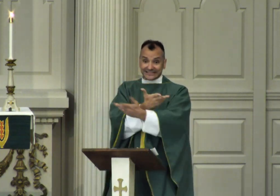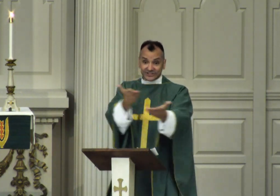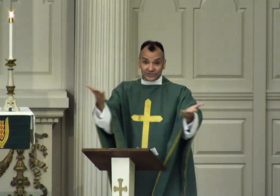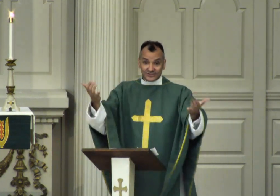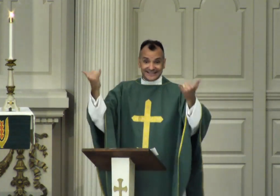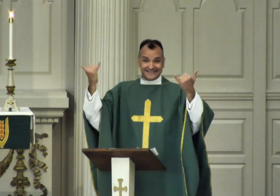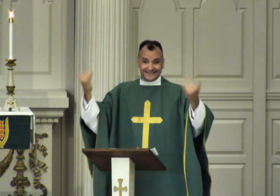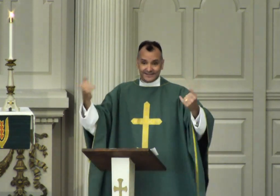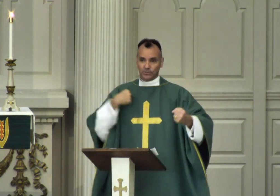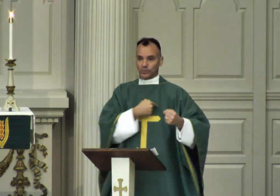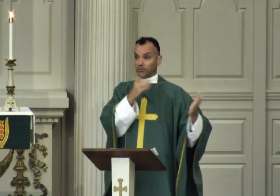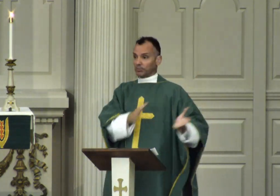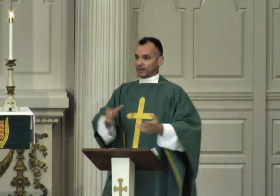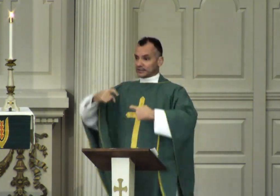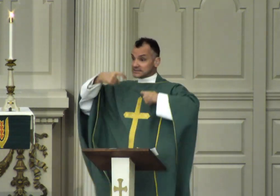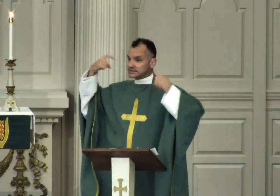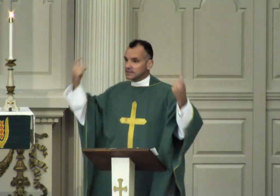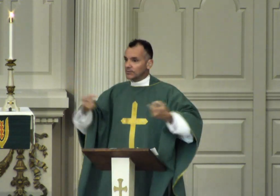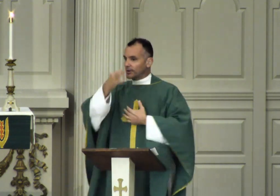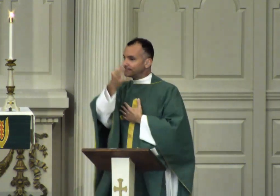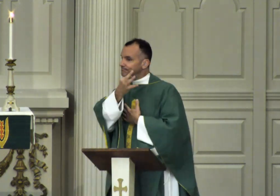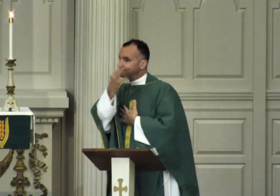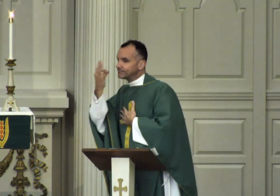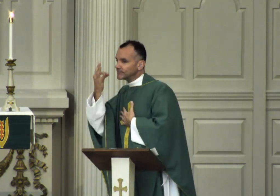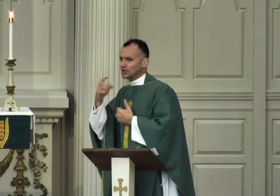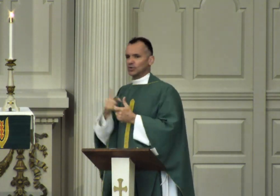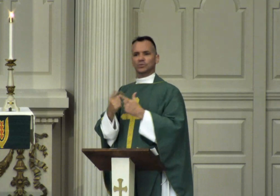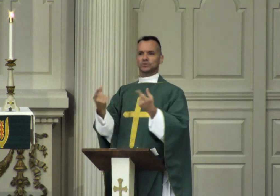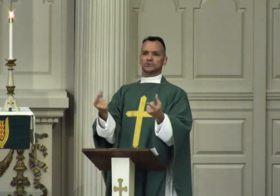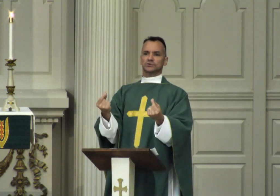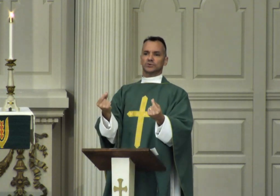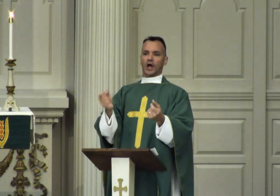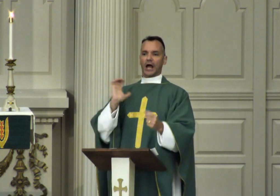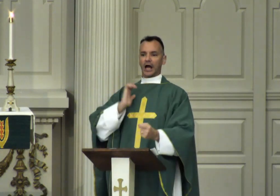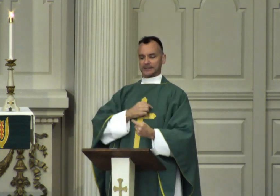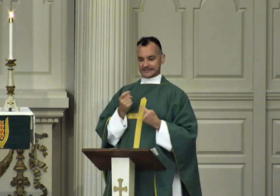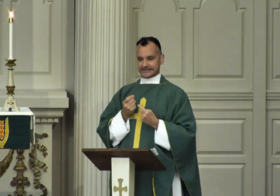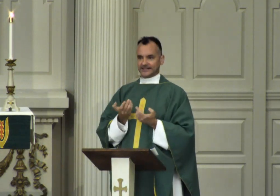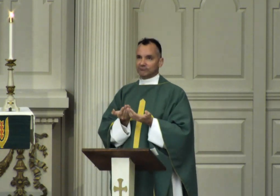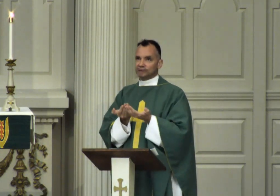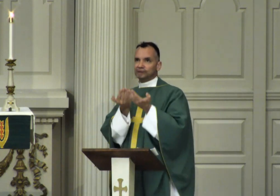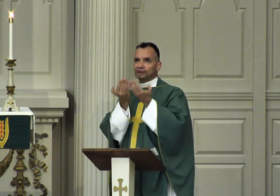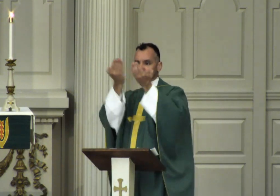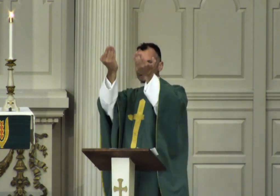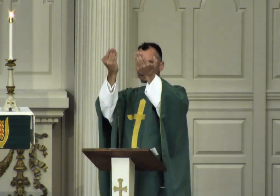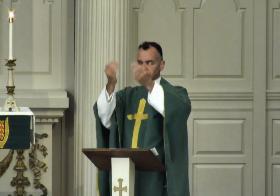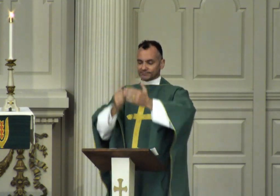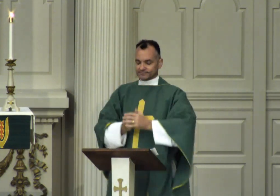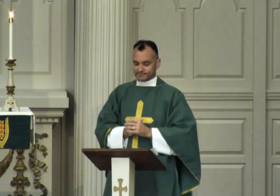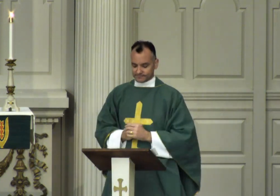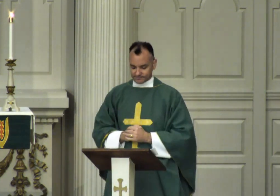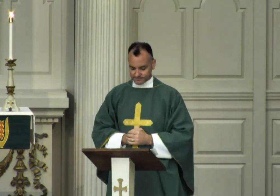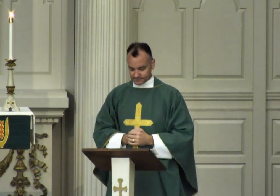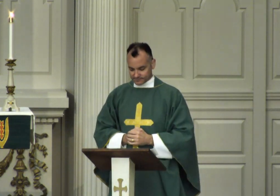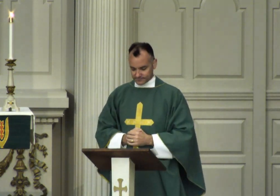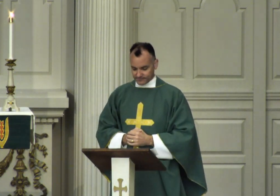Brothers and sisters, let us acknowledge our sins and so prepare ourselves to celebrate the sacred mysteries.